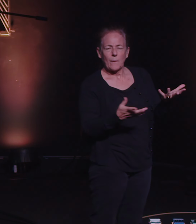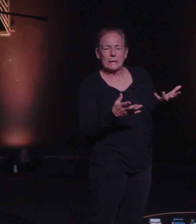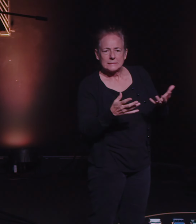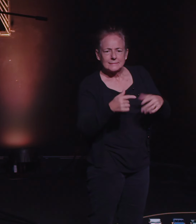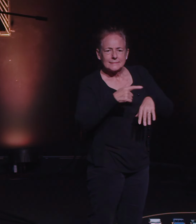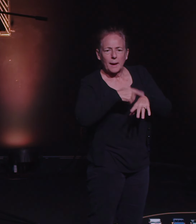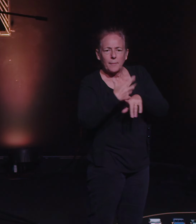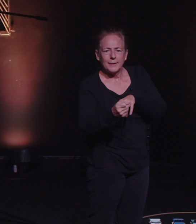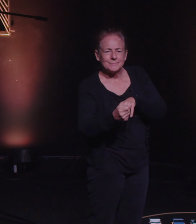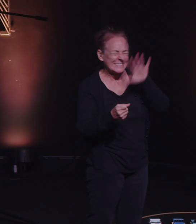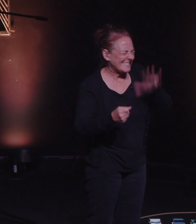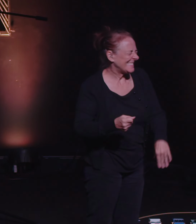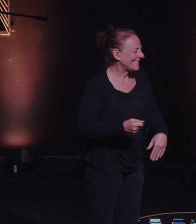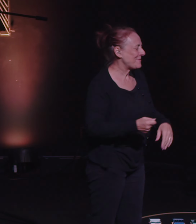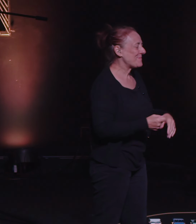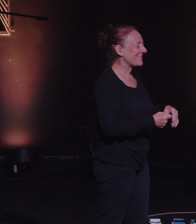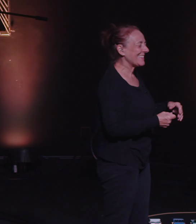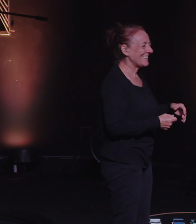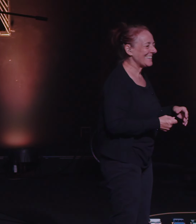today.